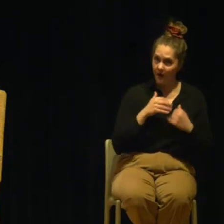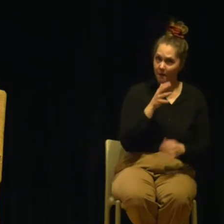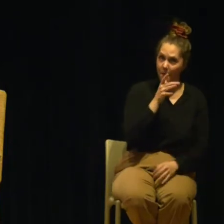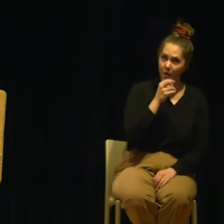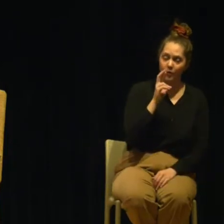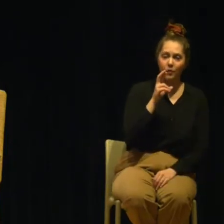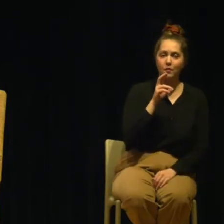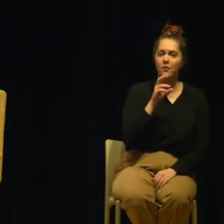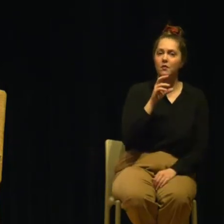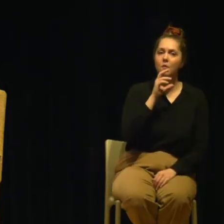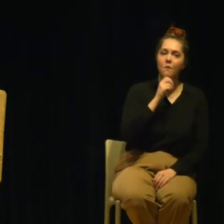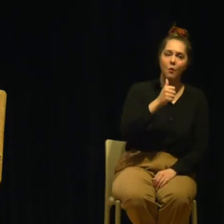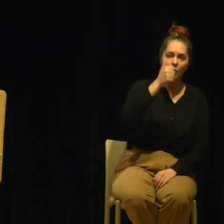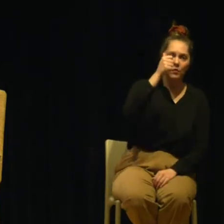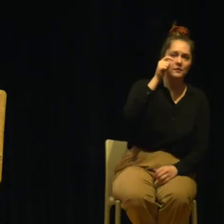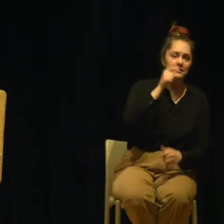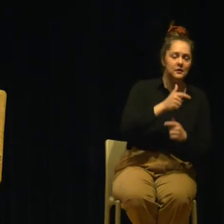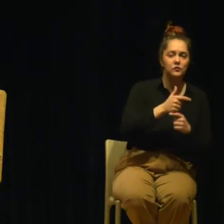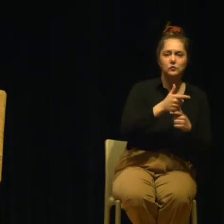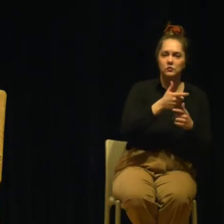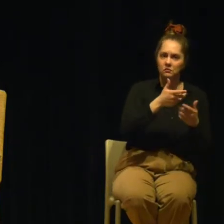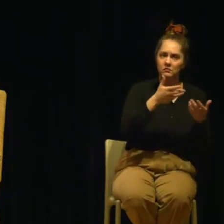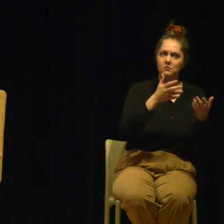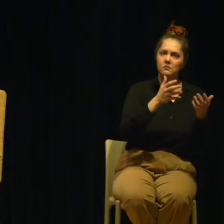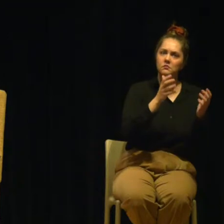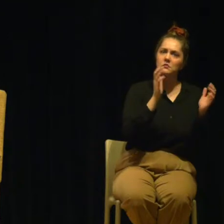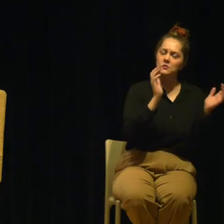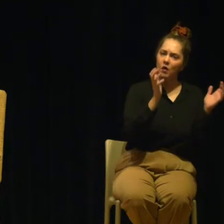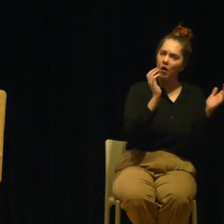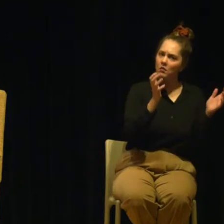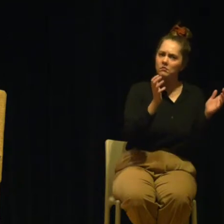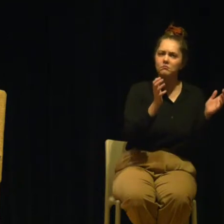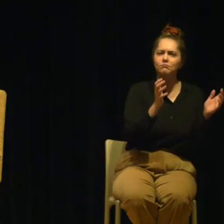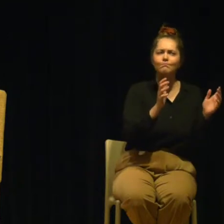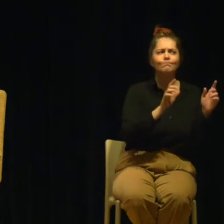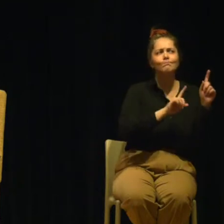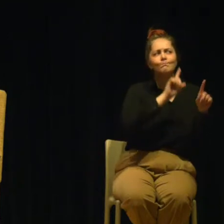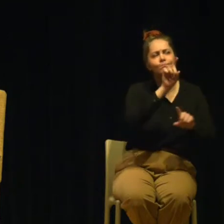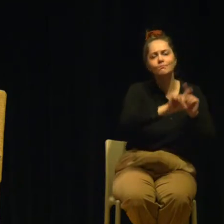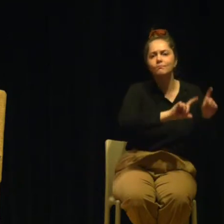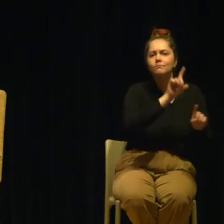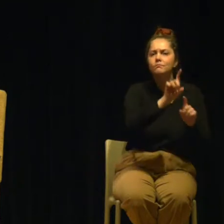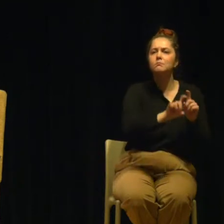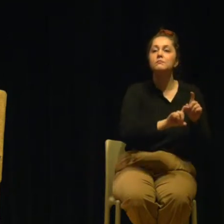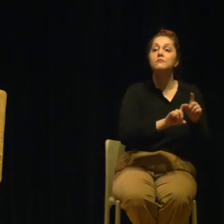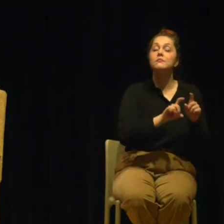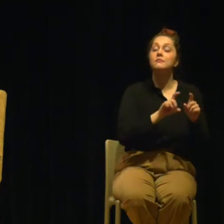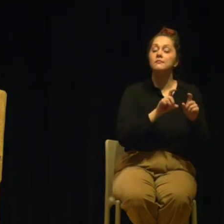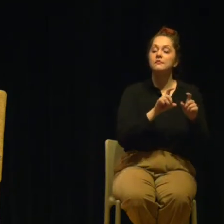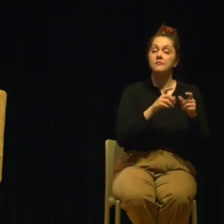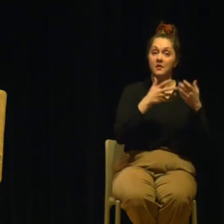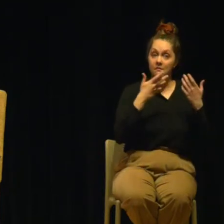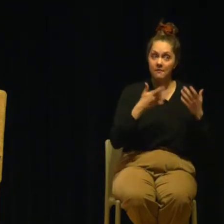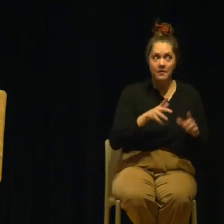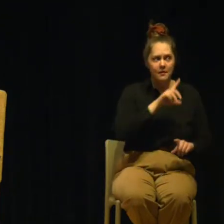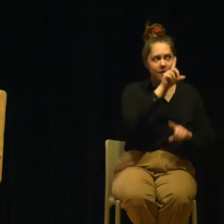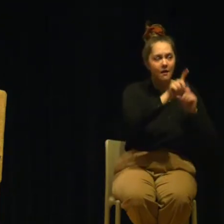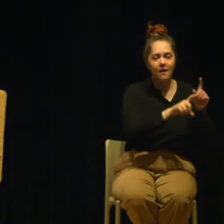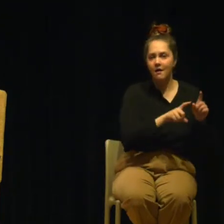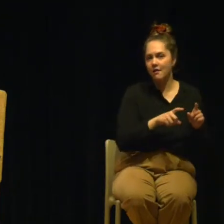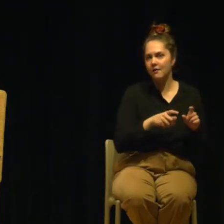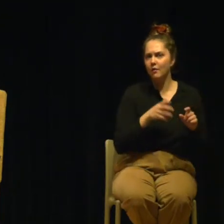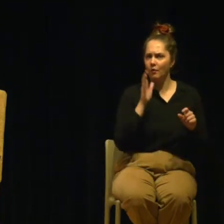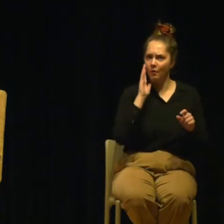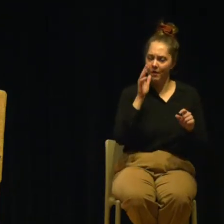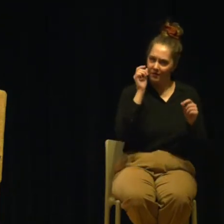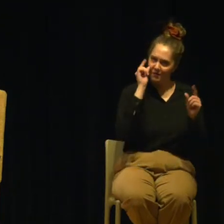elders or older sisters, talk, ask questions. And once you ask questions, you would be surprised